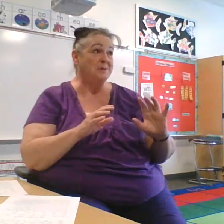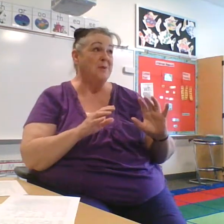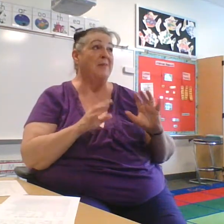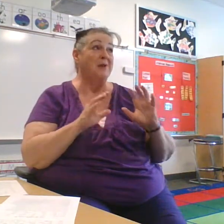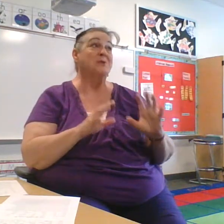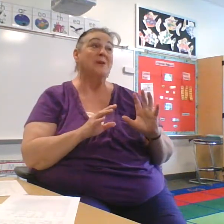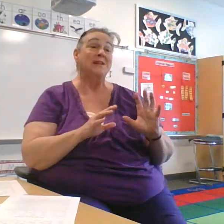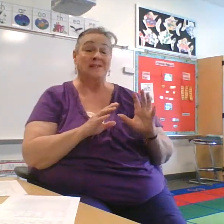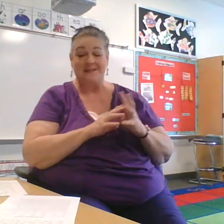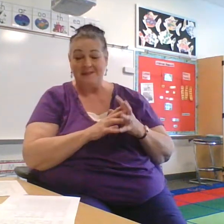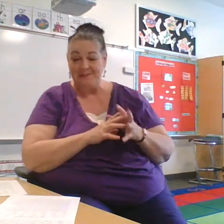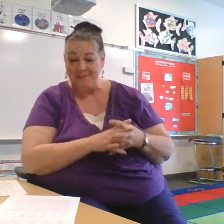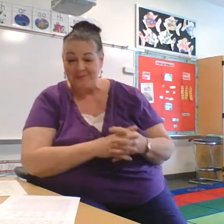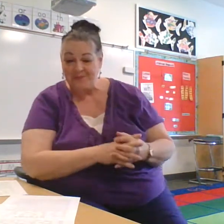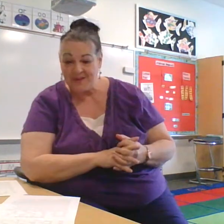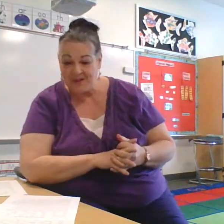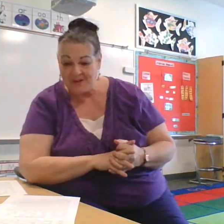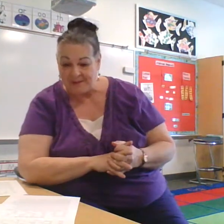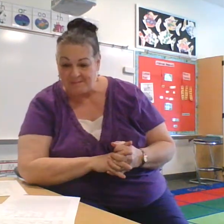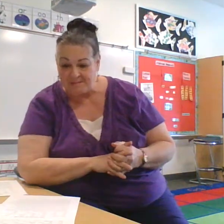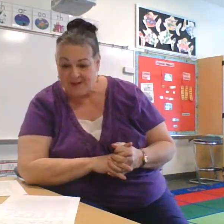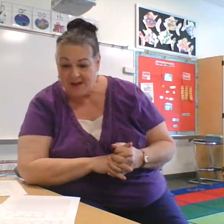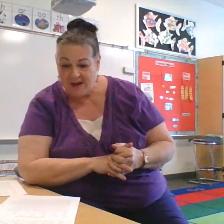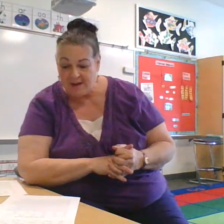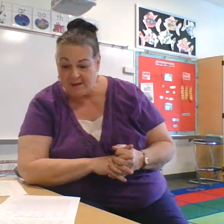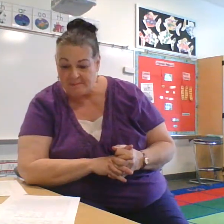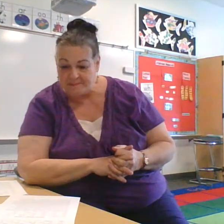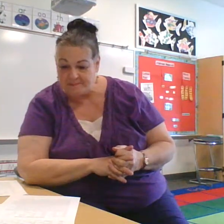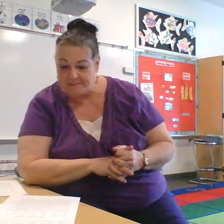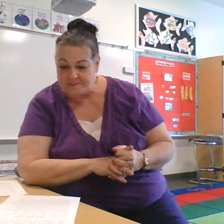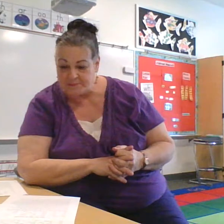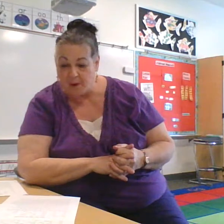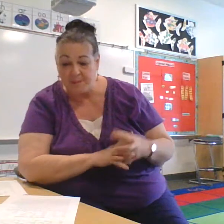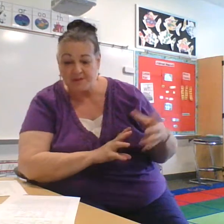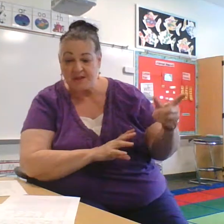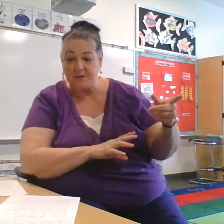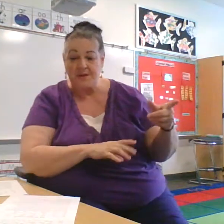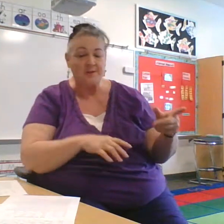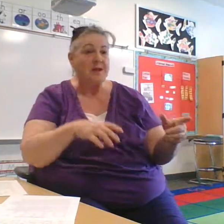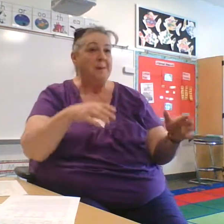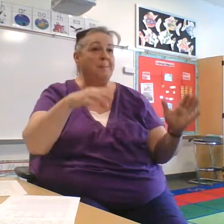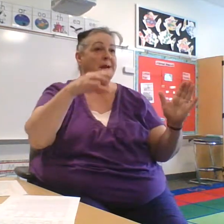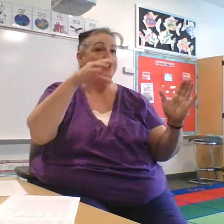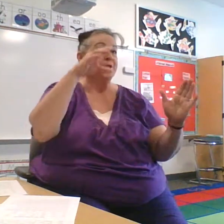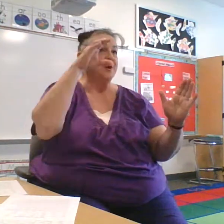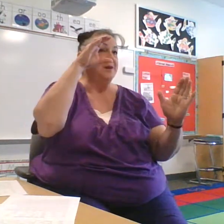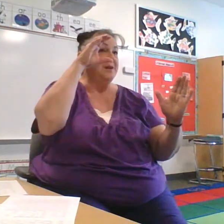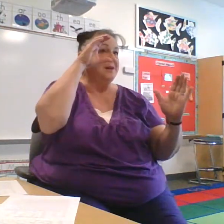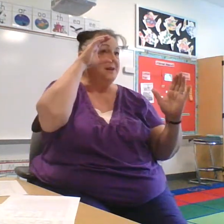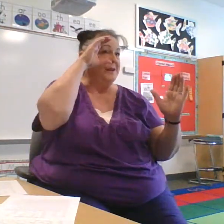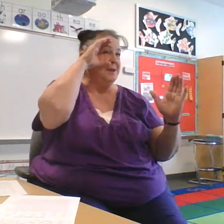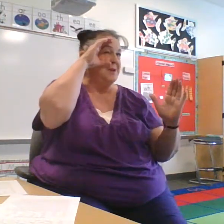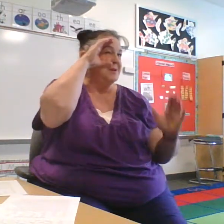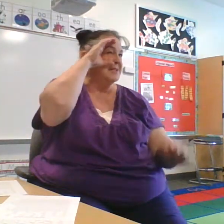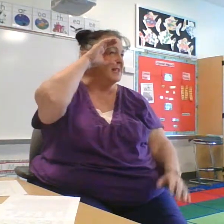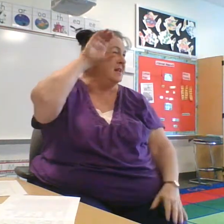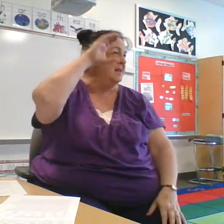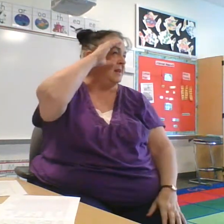way, there's a reason. Okay. We're almost done with those. Picture. You know, the sun is